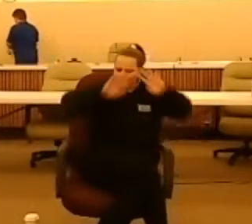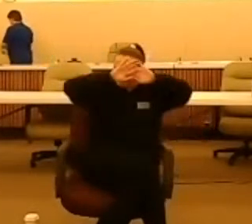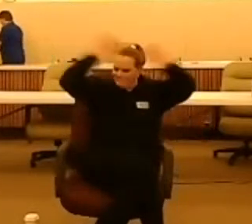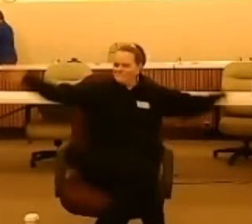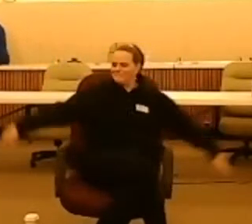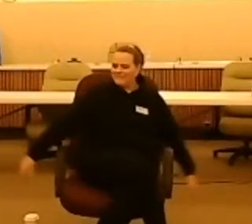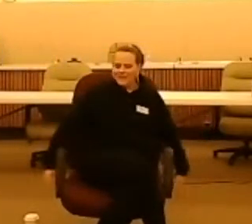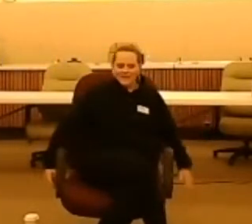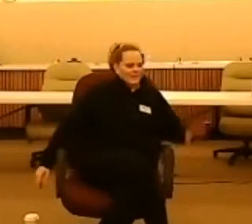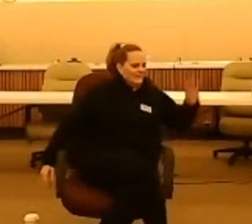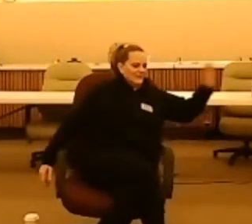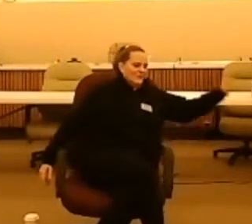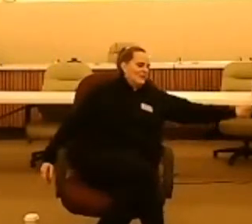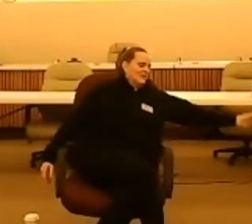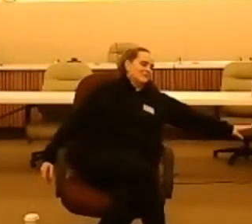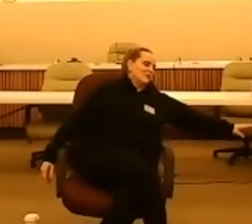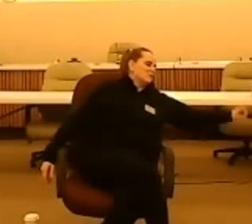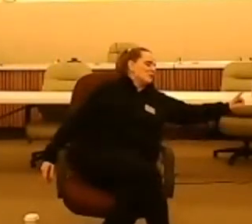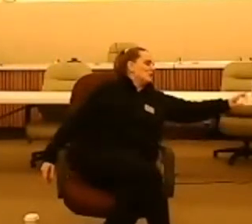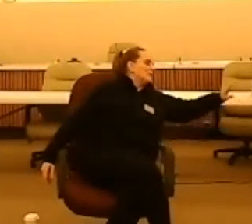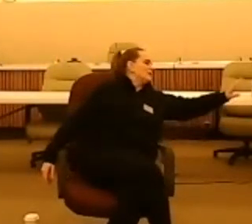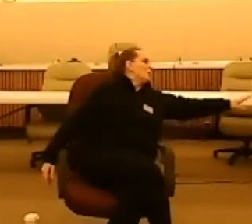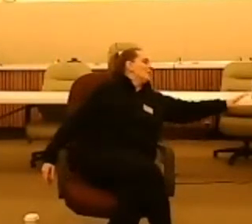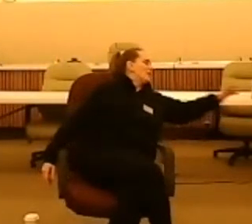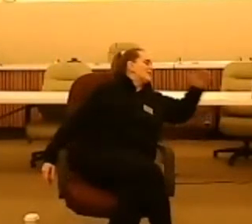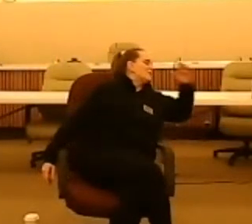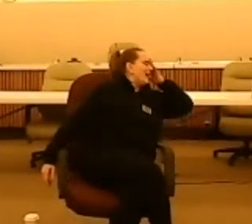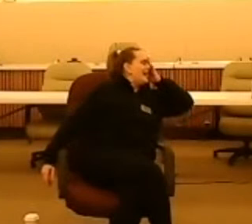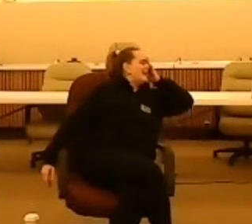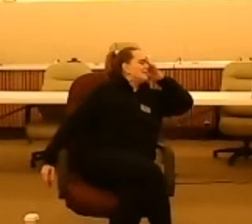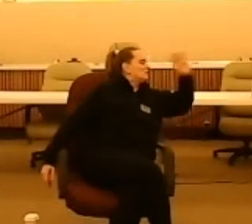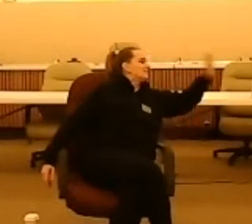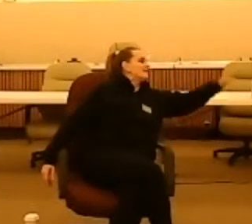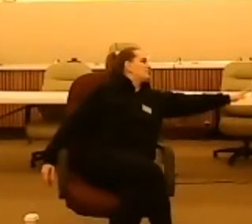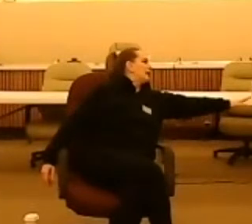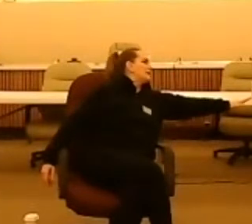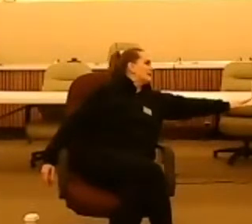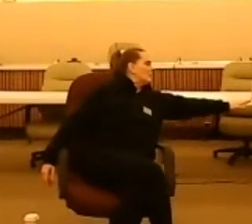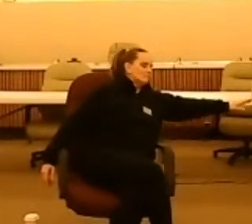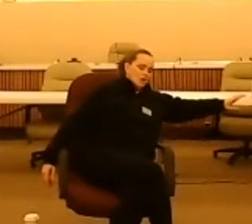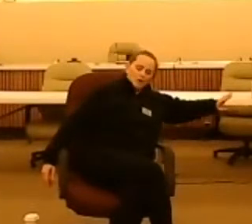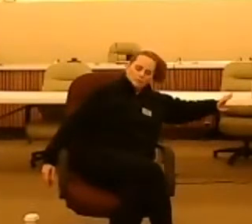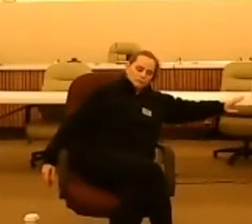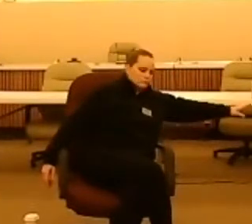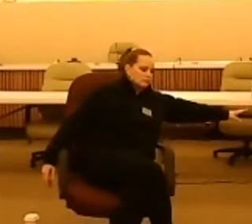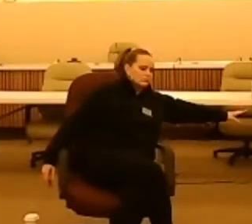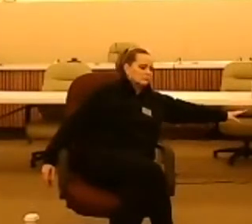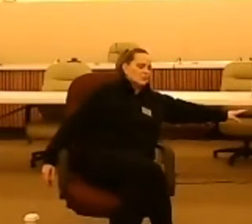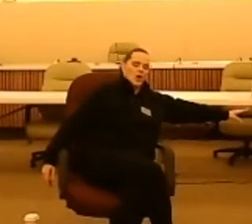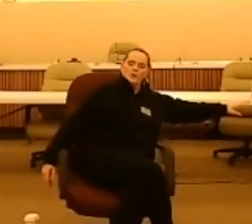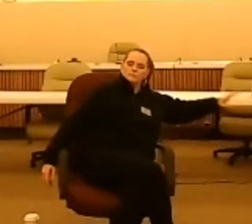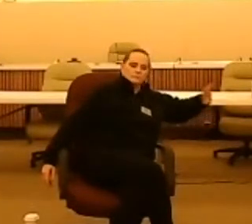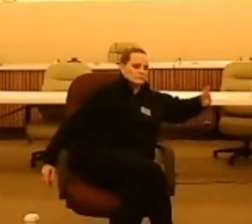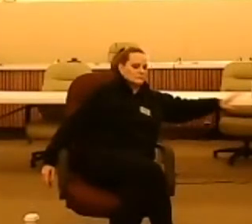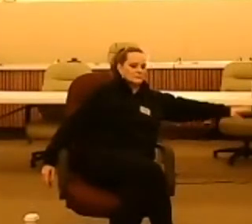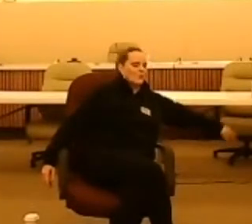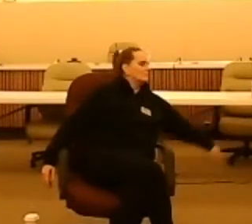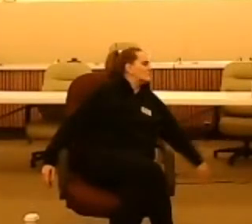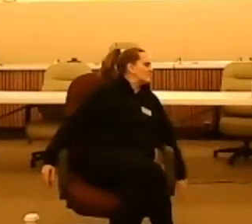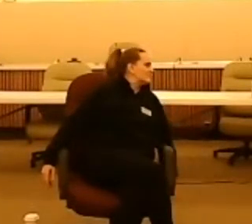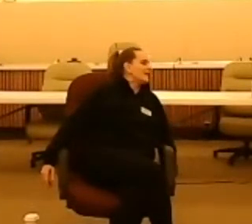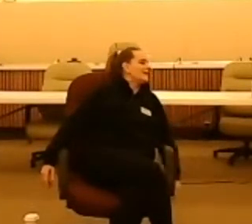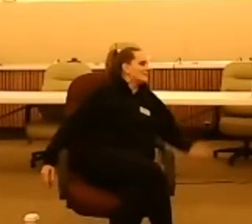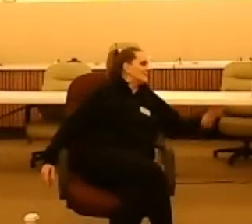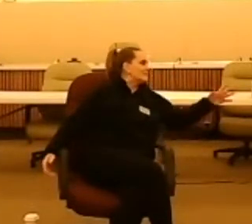Lord. You guys. You know what, that's why, just keep your hands down. Work,